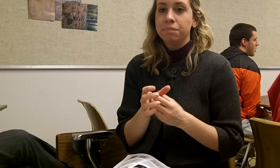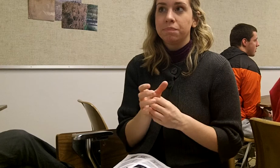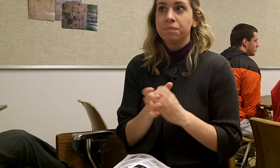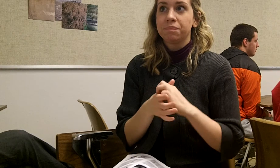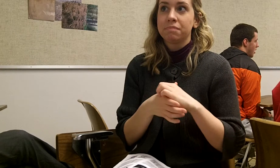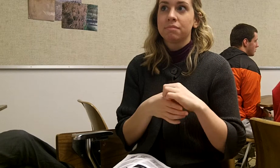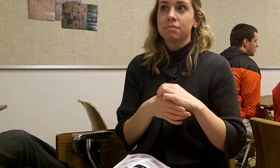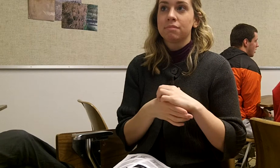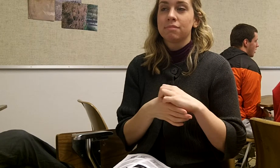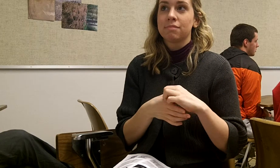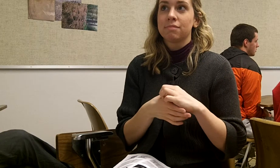All right, once